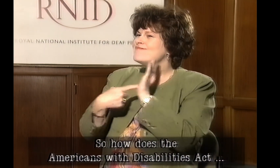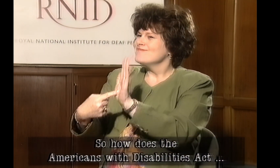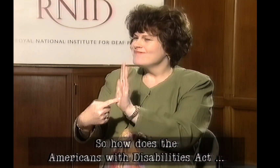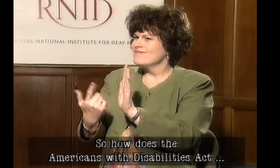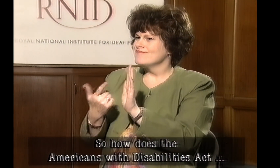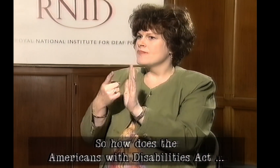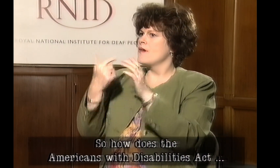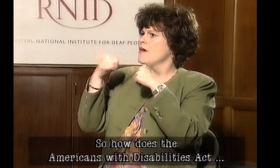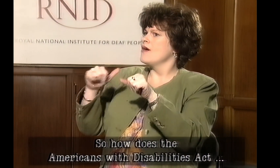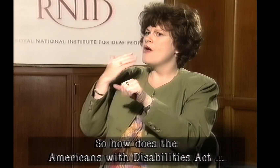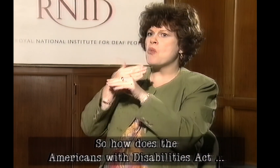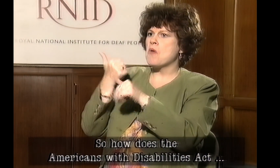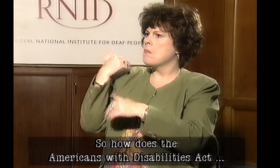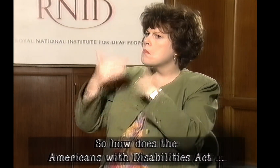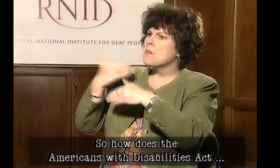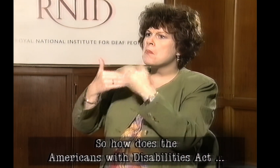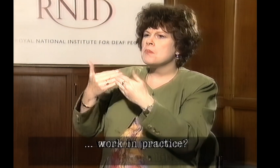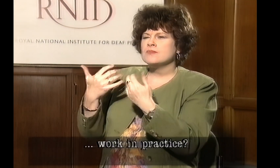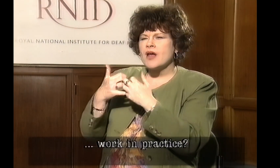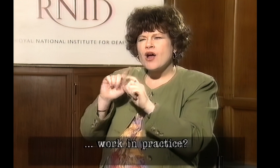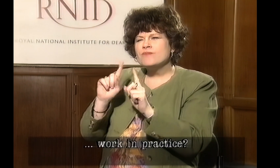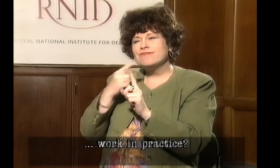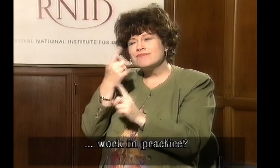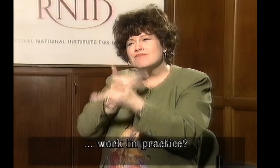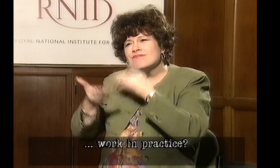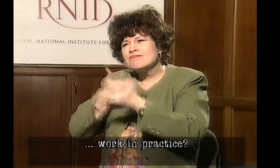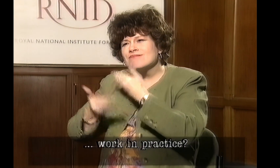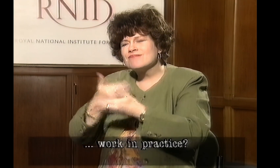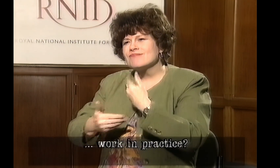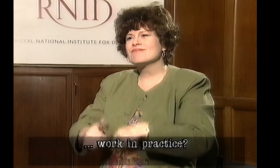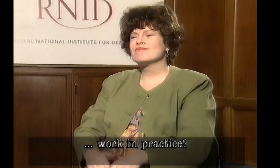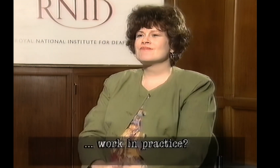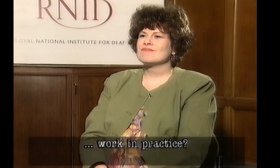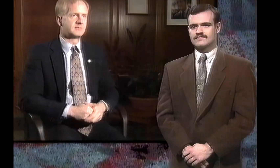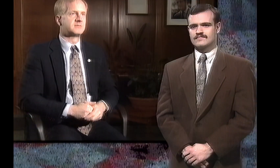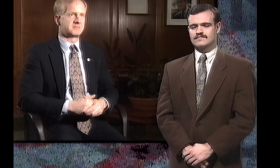So, how does the Americans with Disabilities Act work in practice?